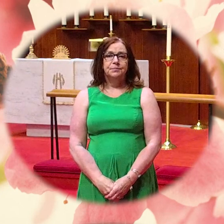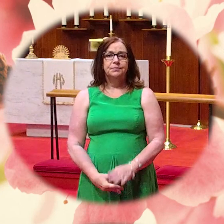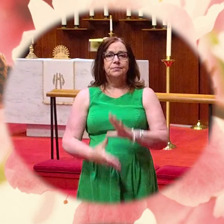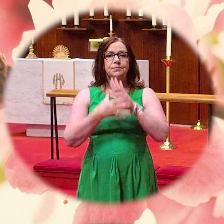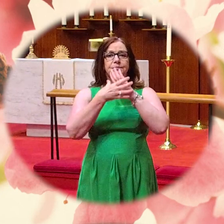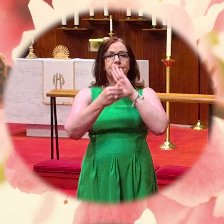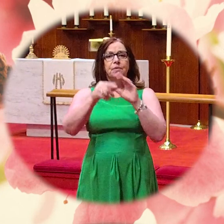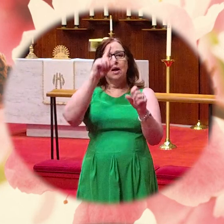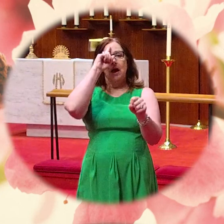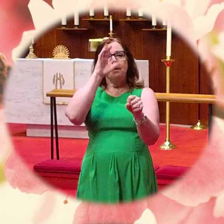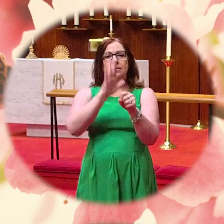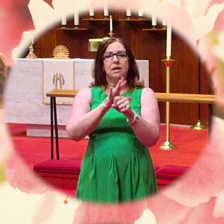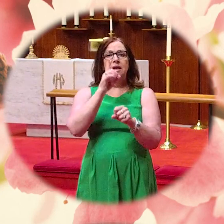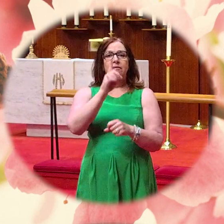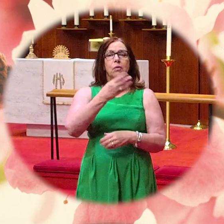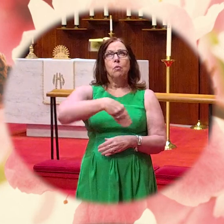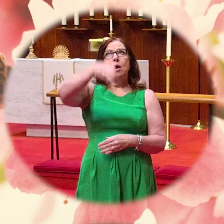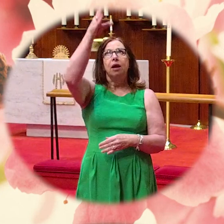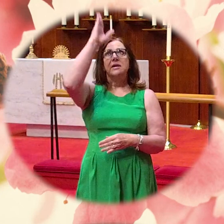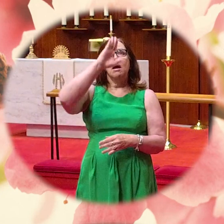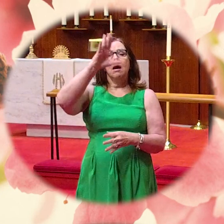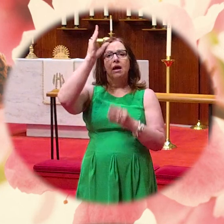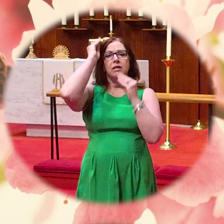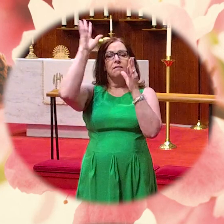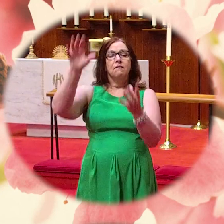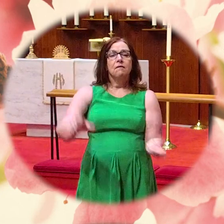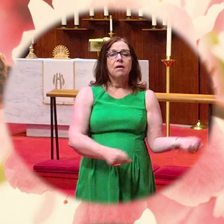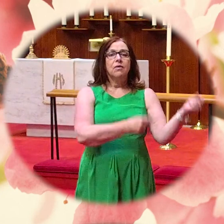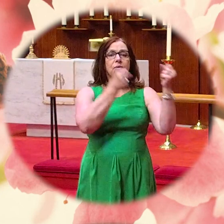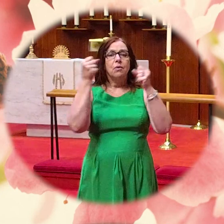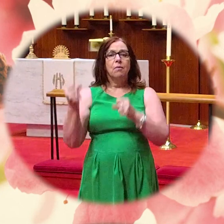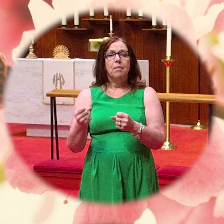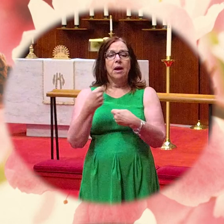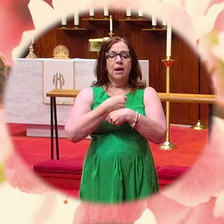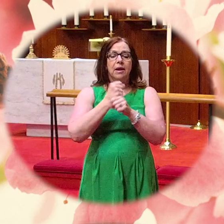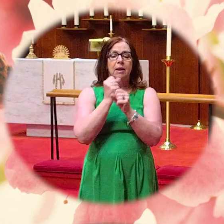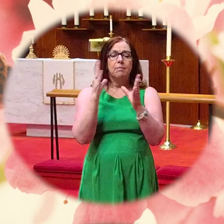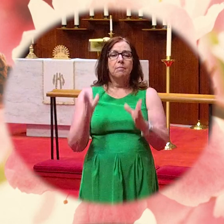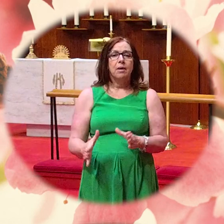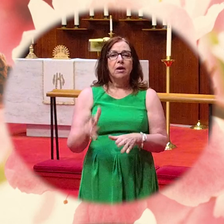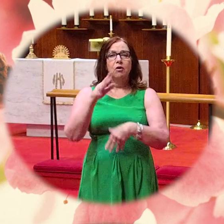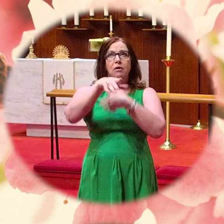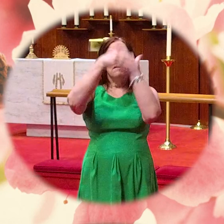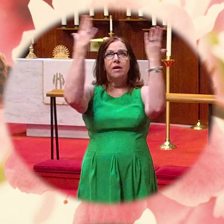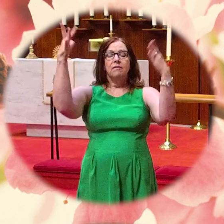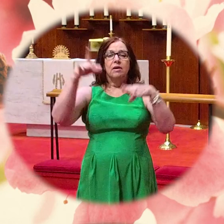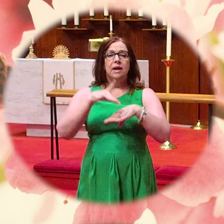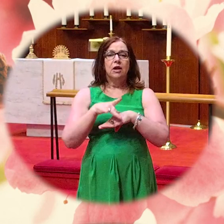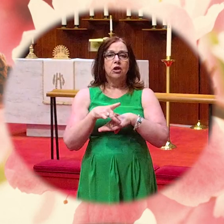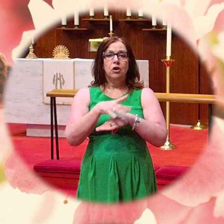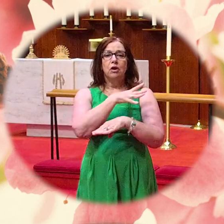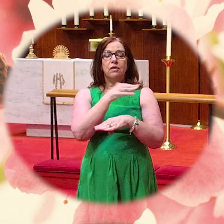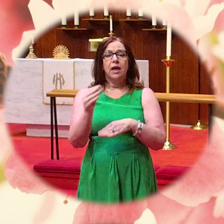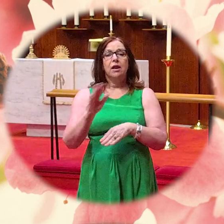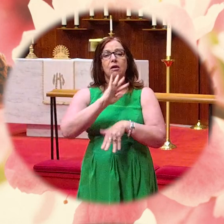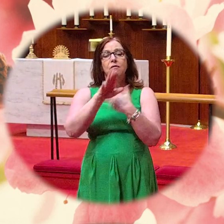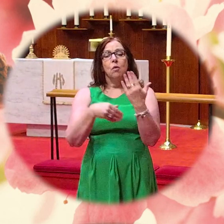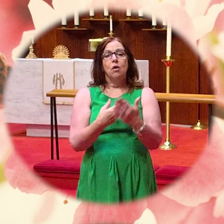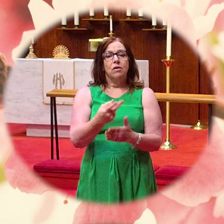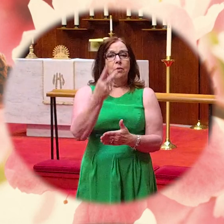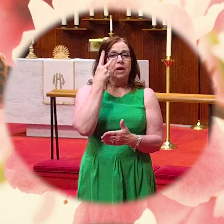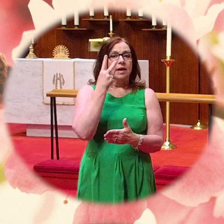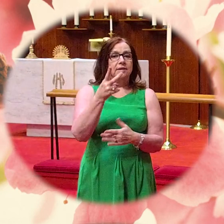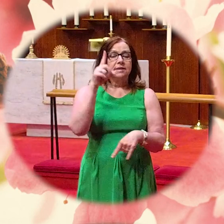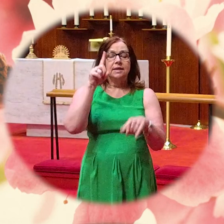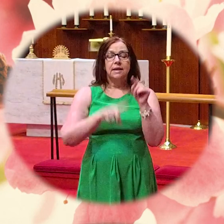I believe in one God, the Father Almighty, maker of heaven and earth, and of all things